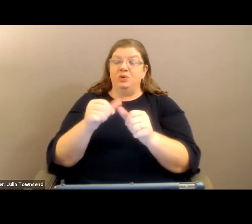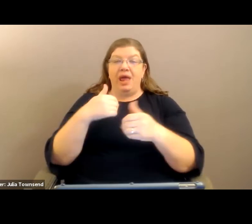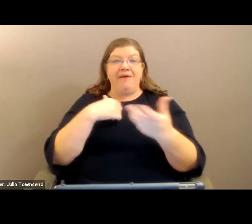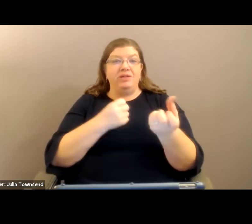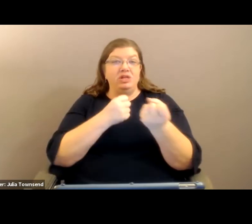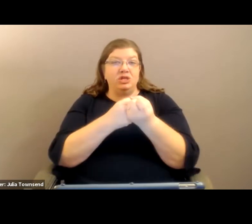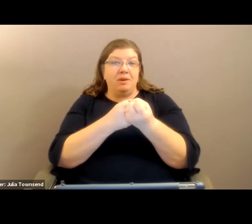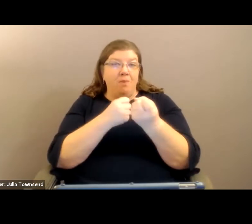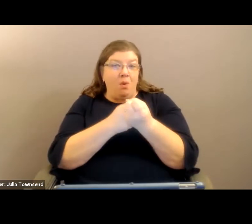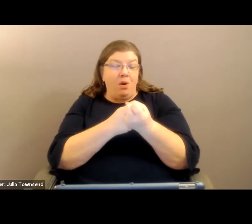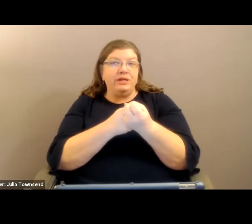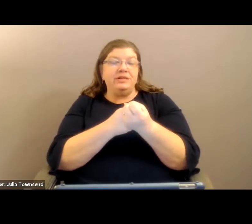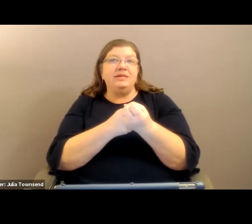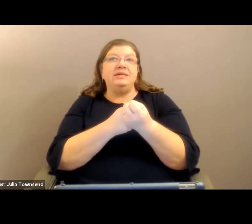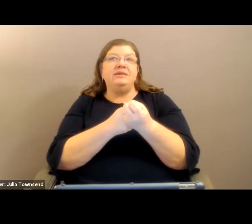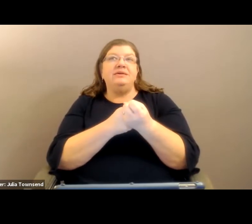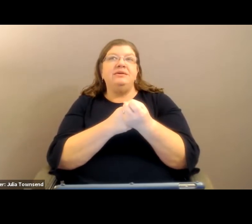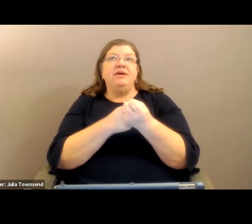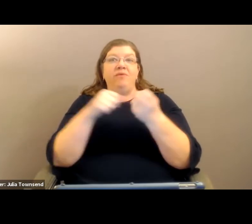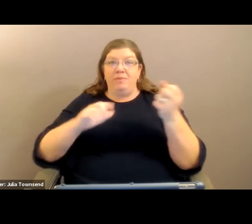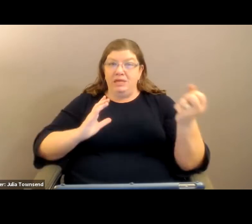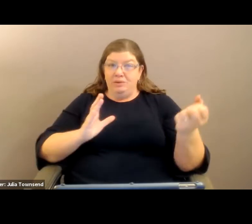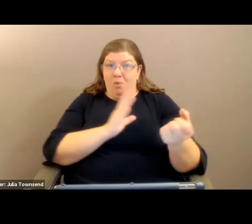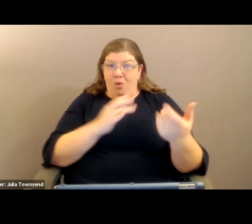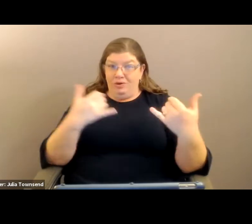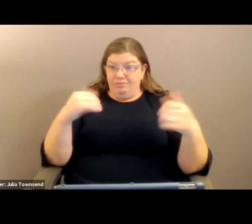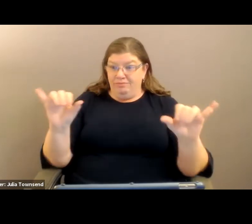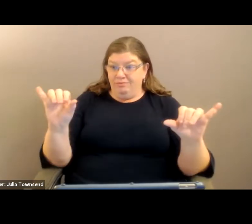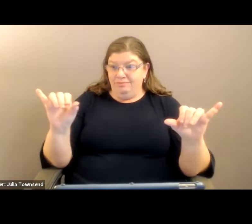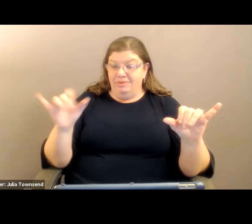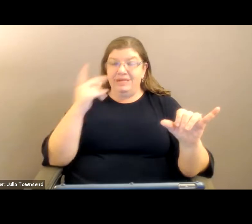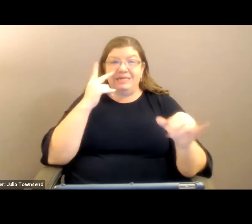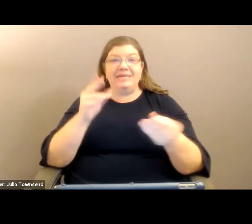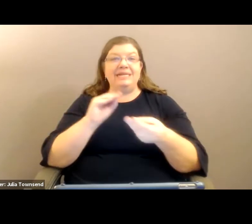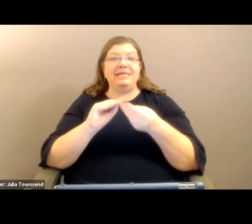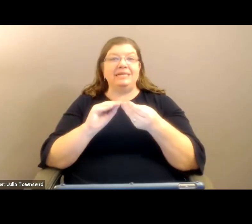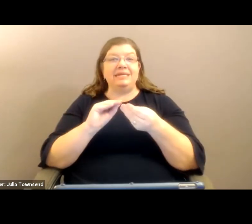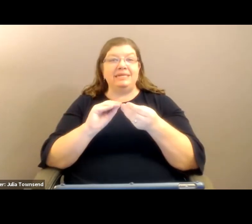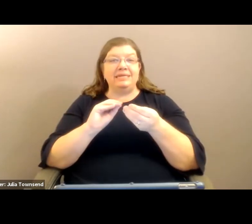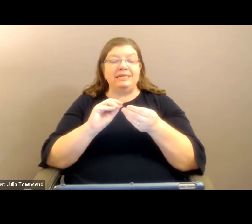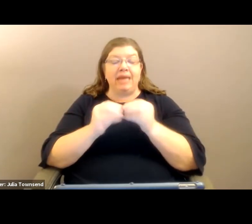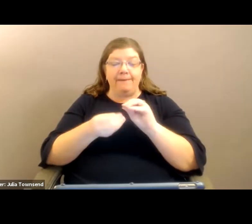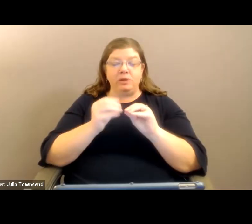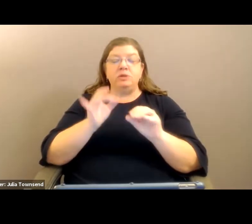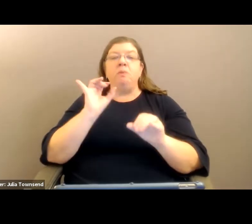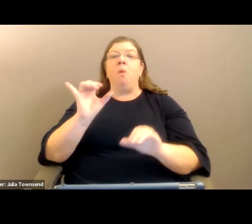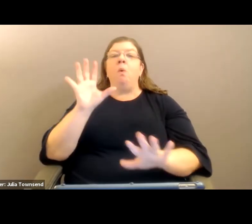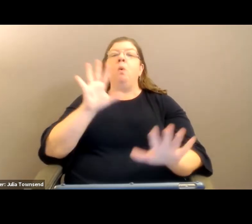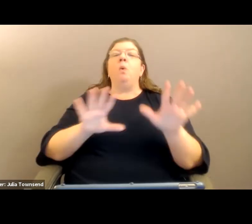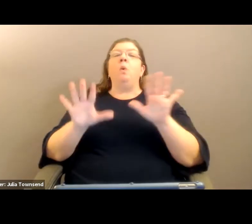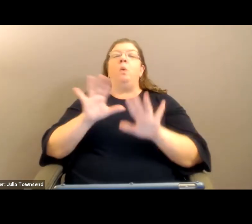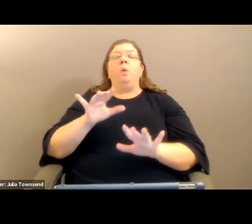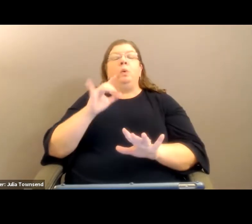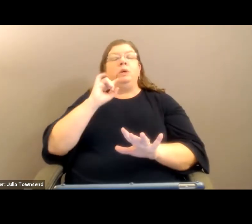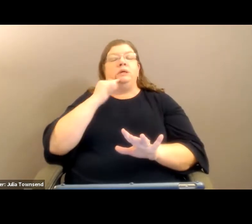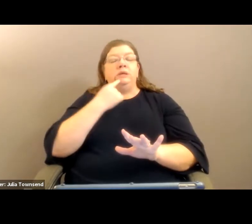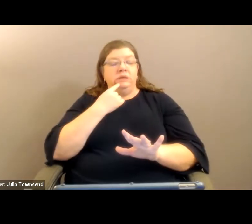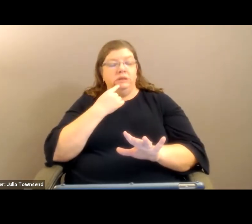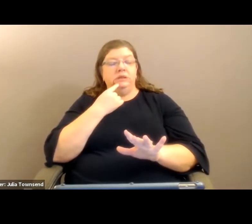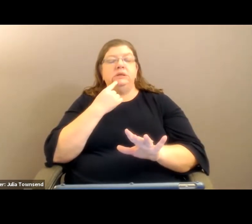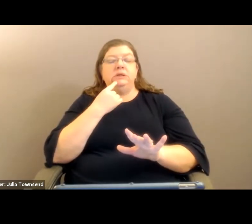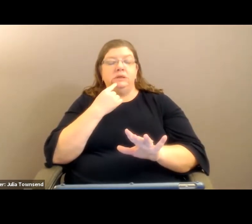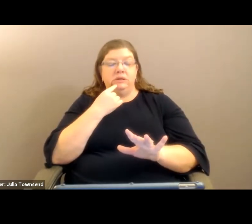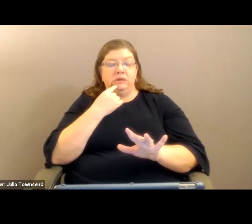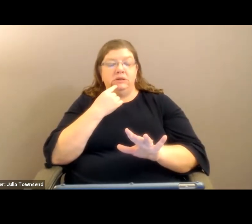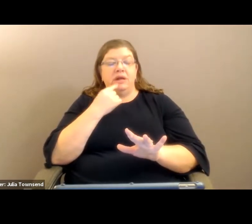support from this board. But to see those numbers, it's very sobering. And so, again, I just think